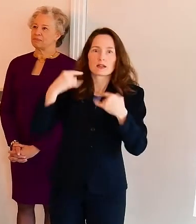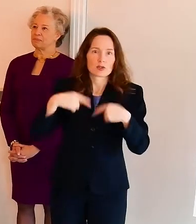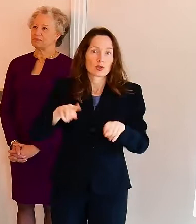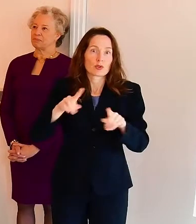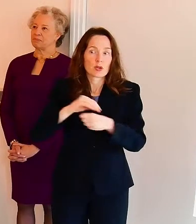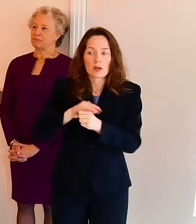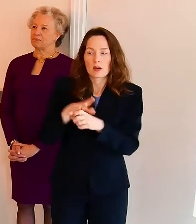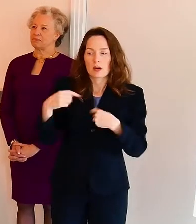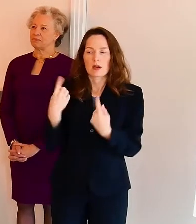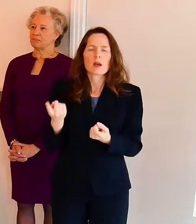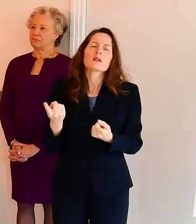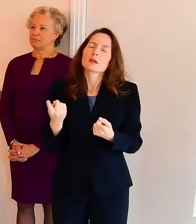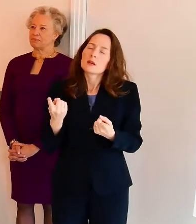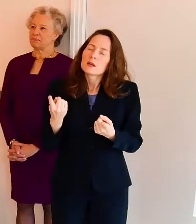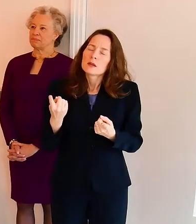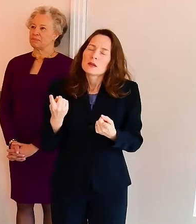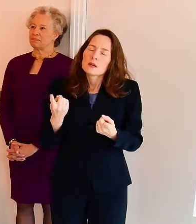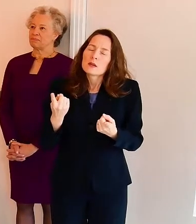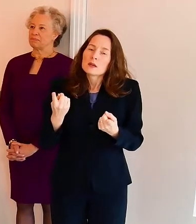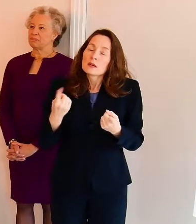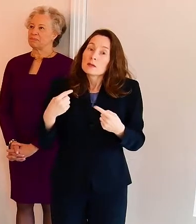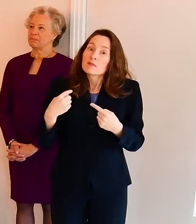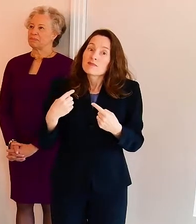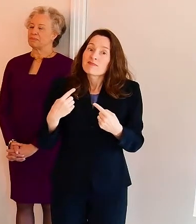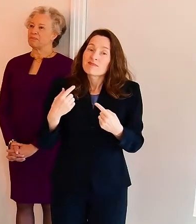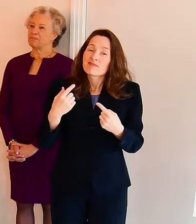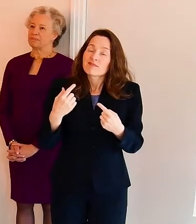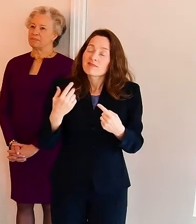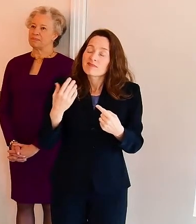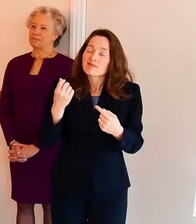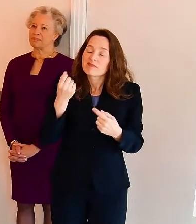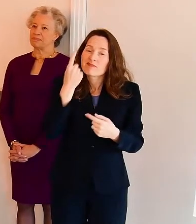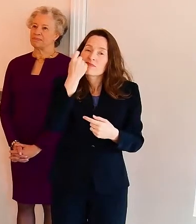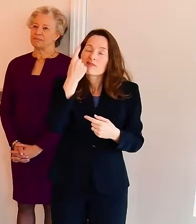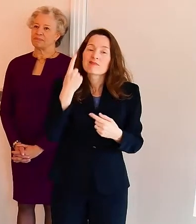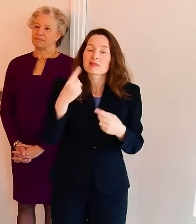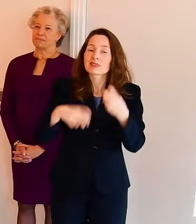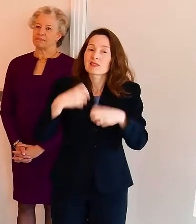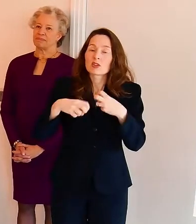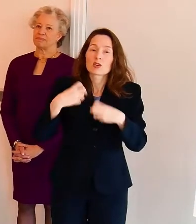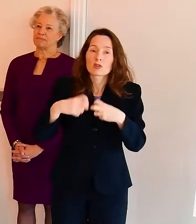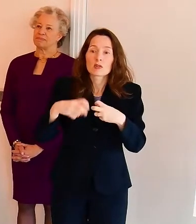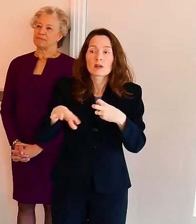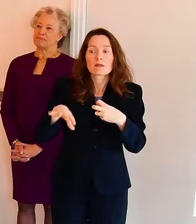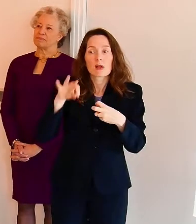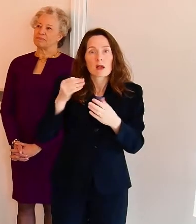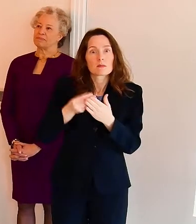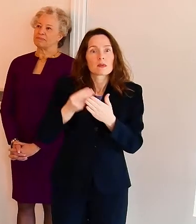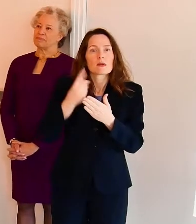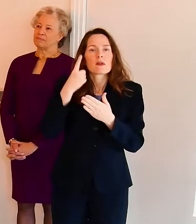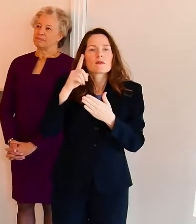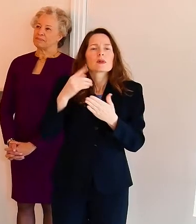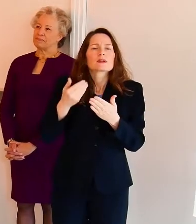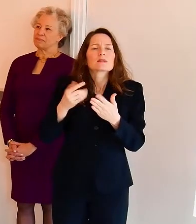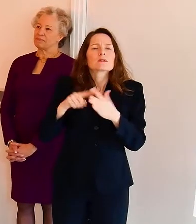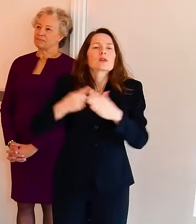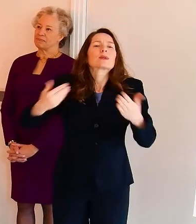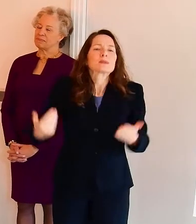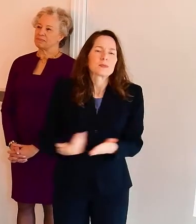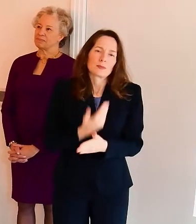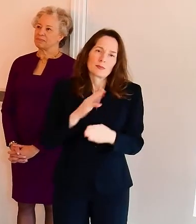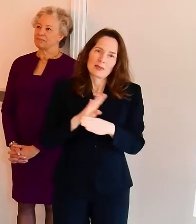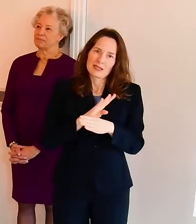financial support to start new businesses. And that's why these transformational